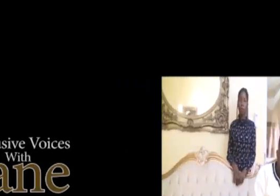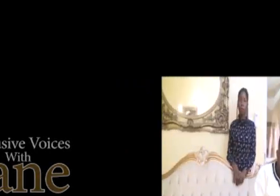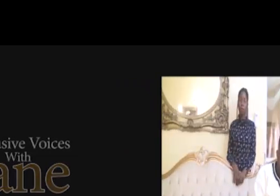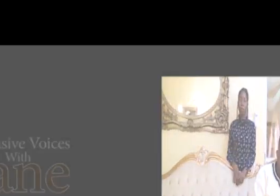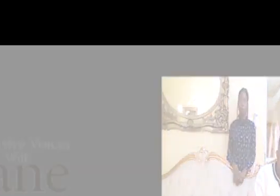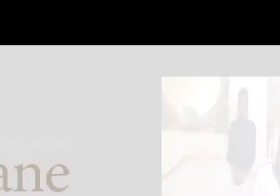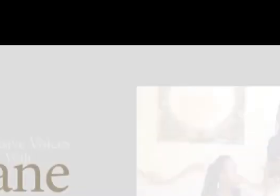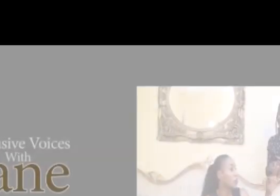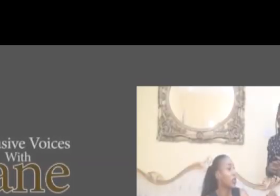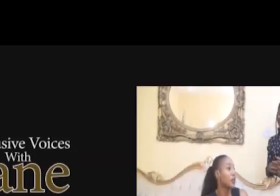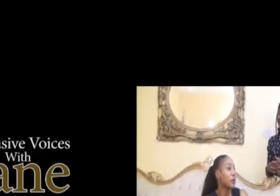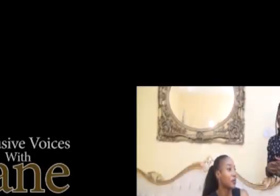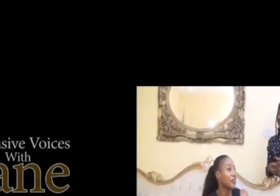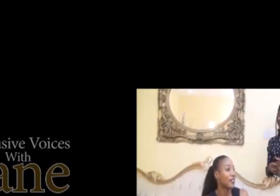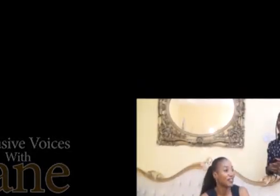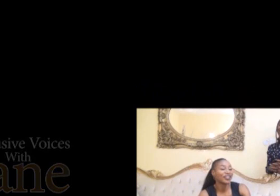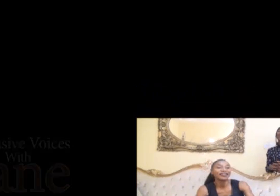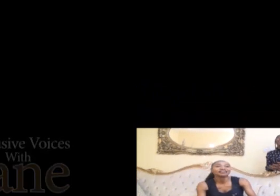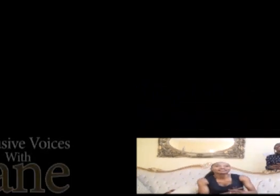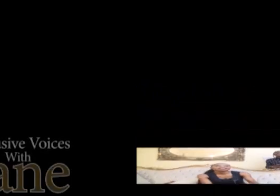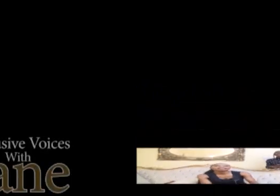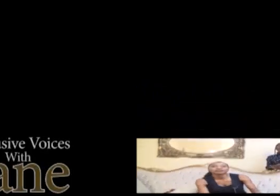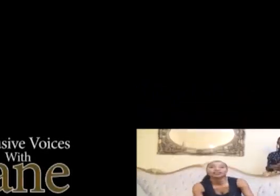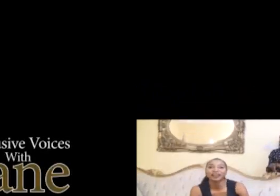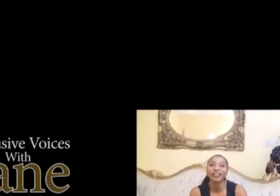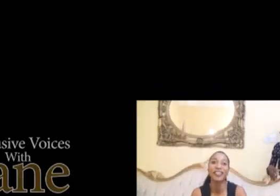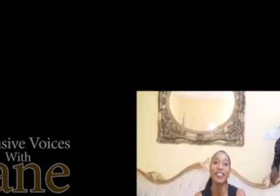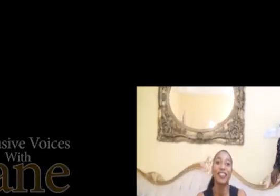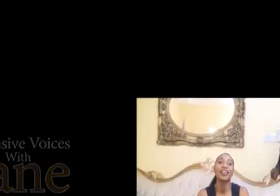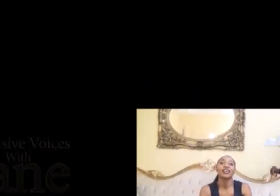change my mind, 'cause love was my taboo.